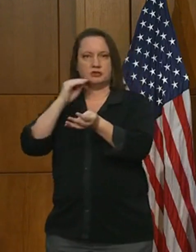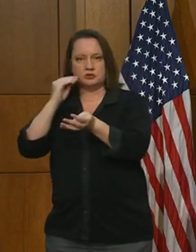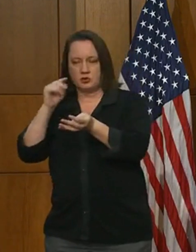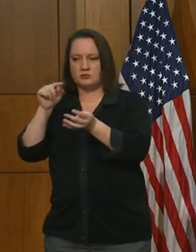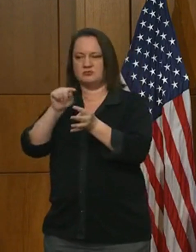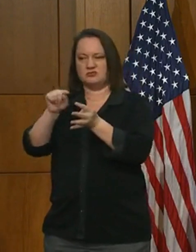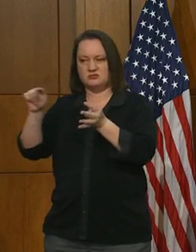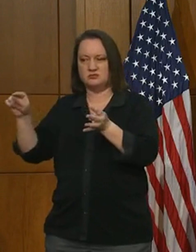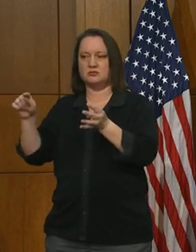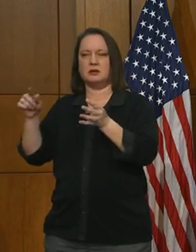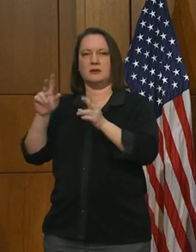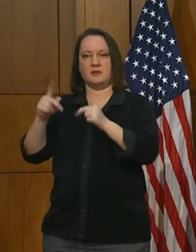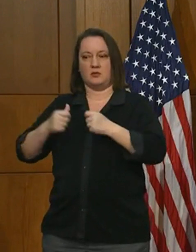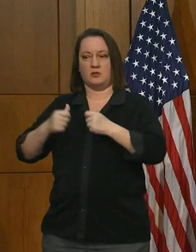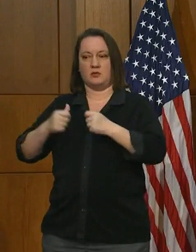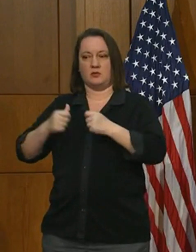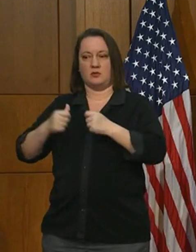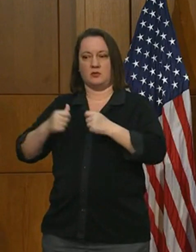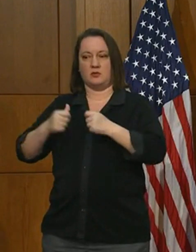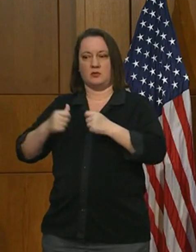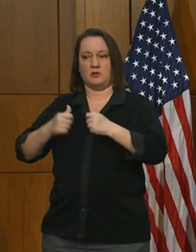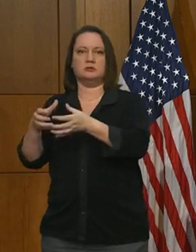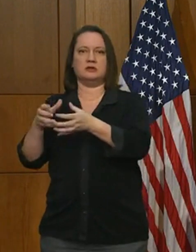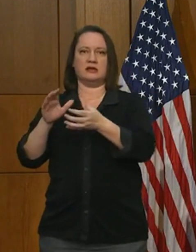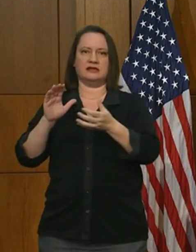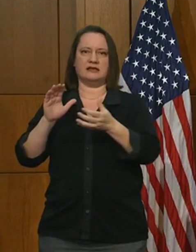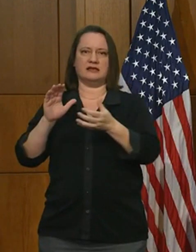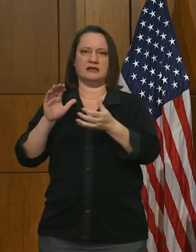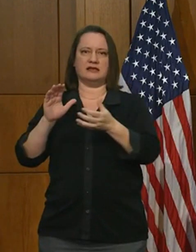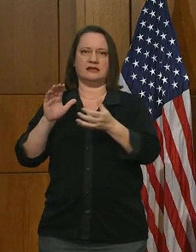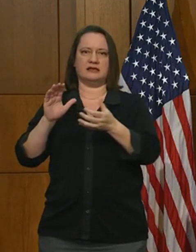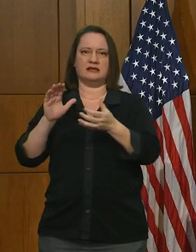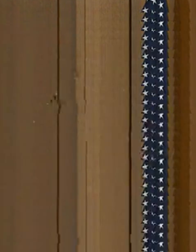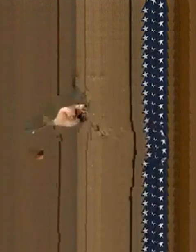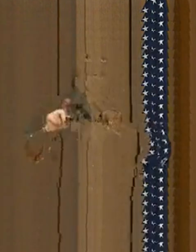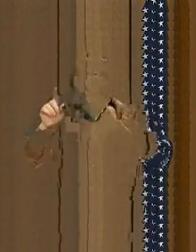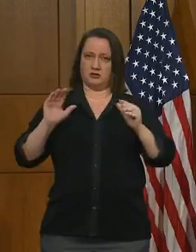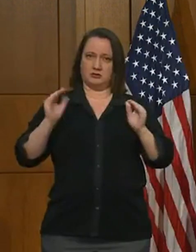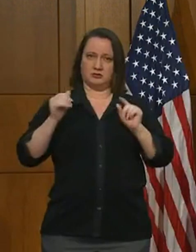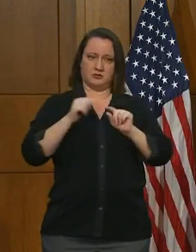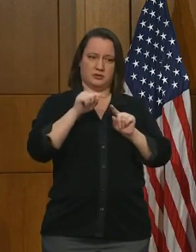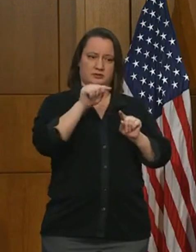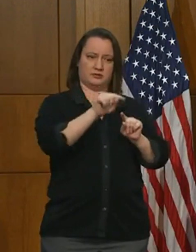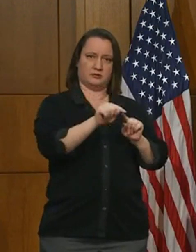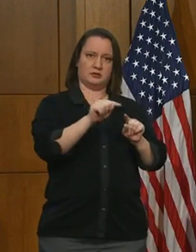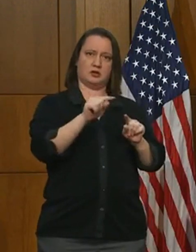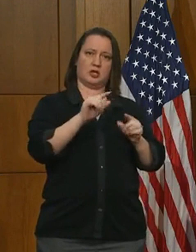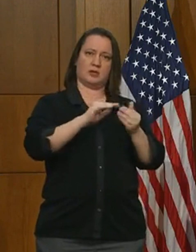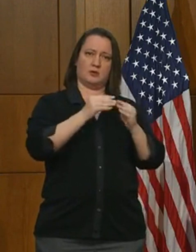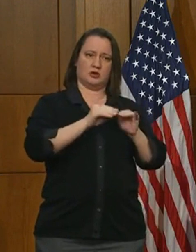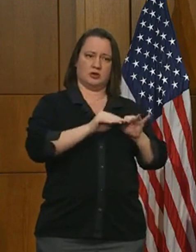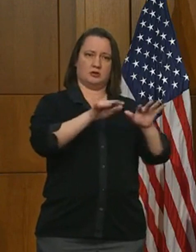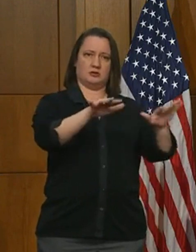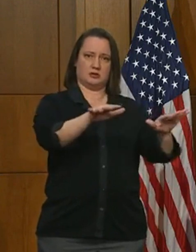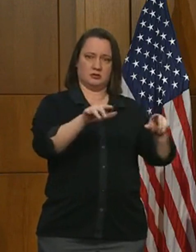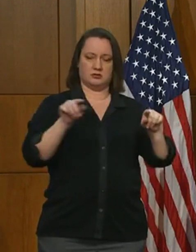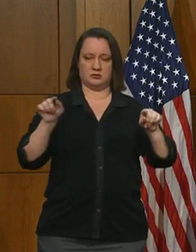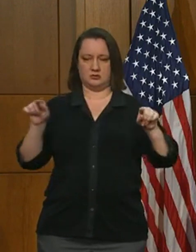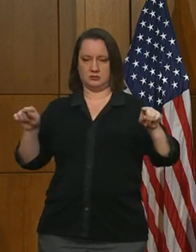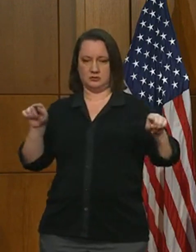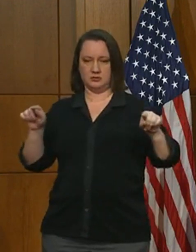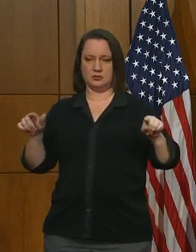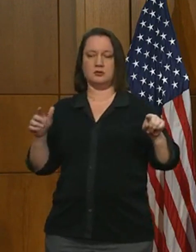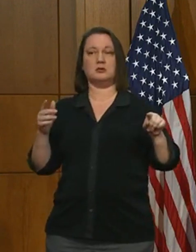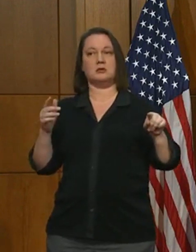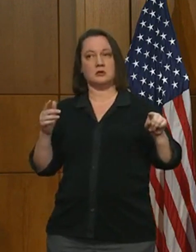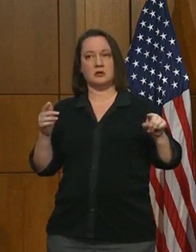settings? I would say that the approach to trying to contain the spread of the disease in a congregate